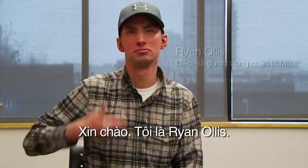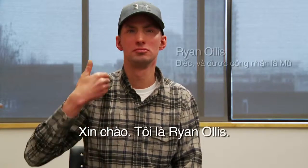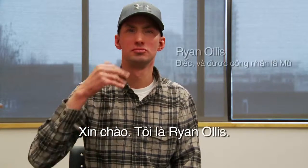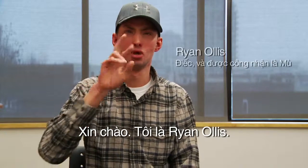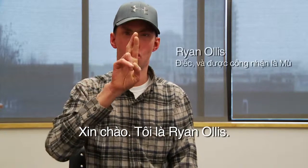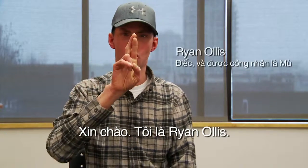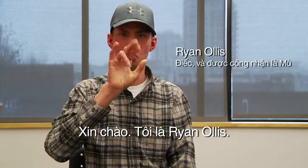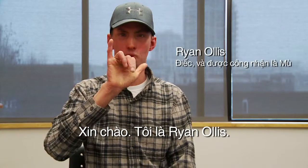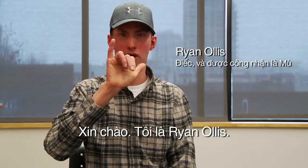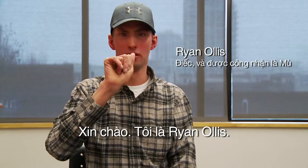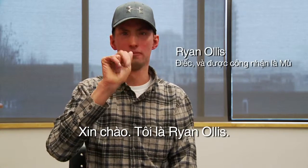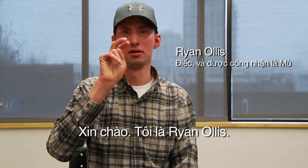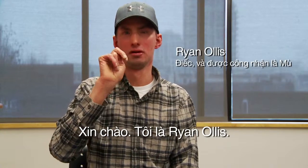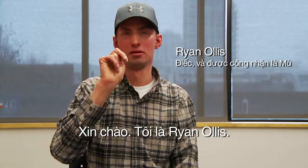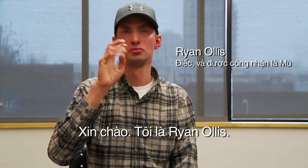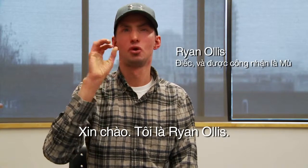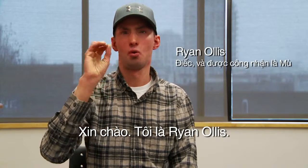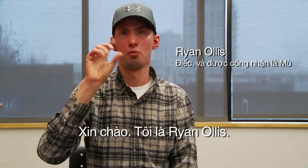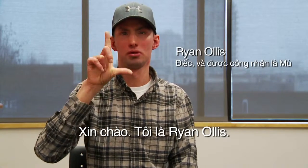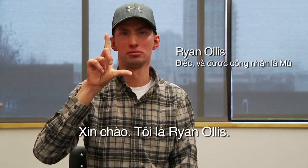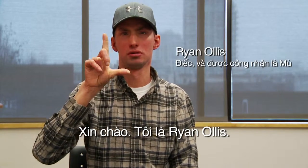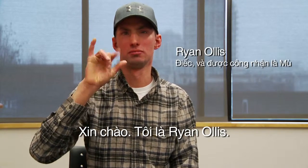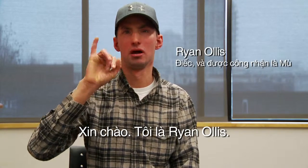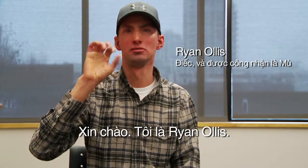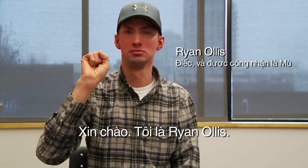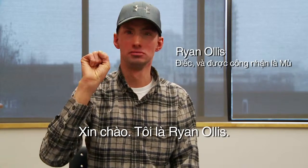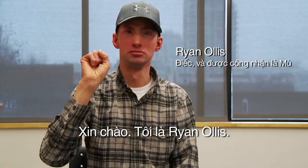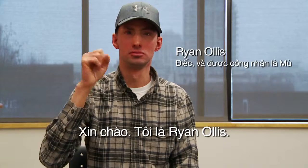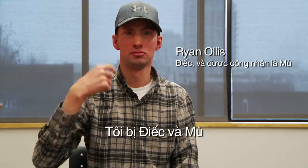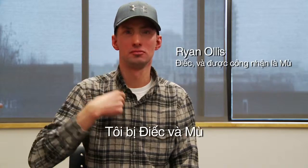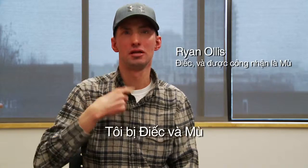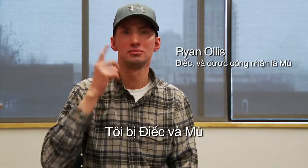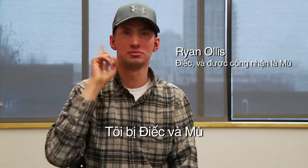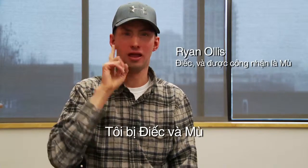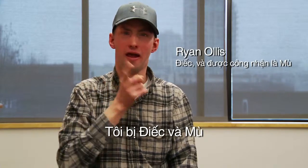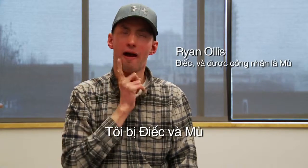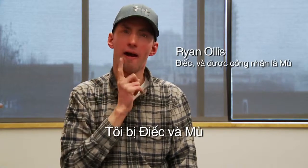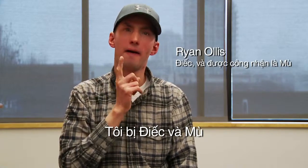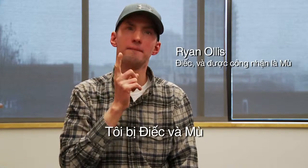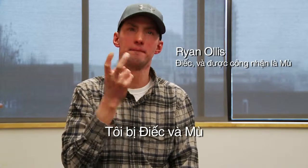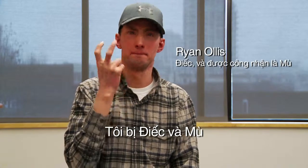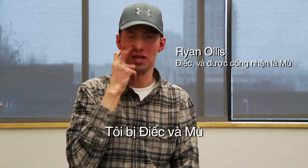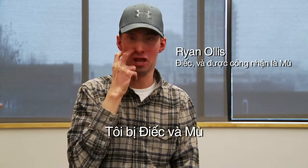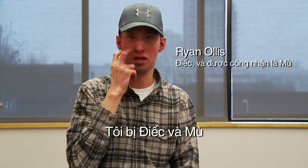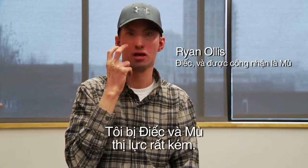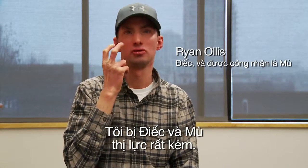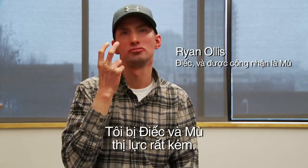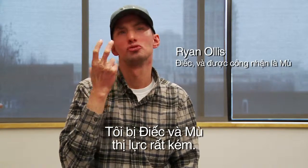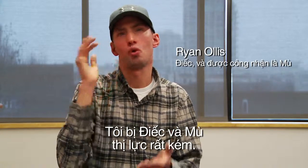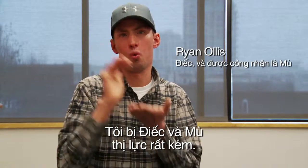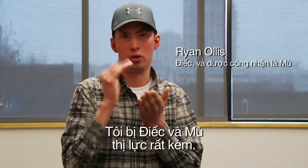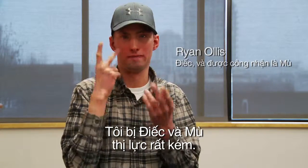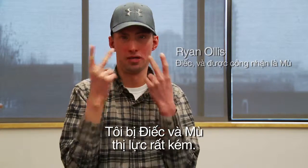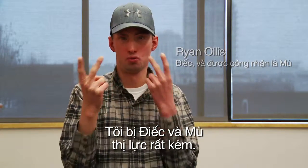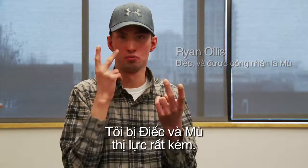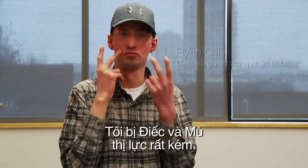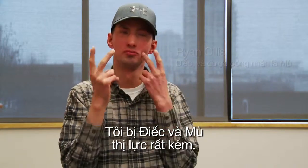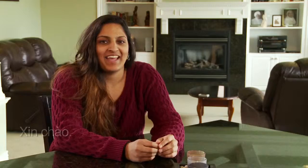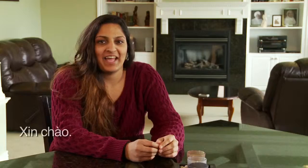Hello. I am Ryan Olis. I'm deaf-blind with low vision. Hi,